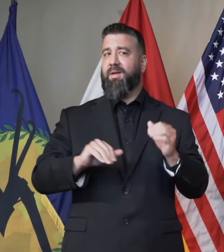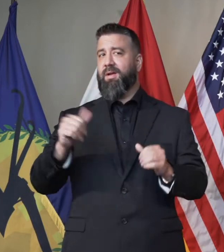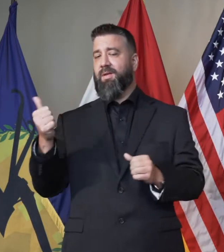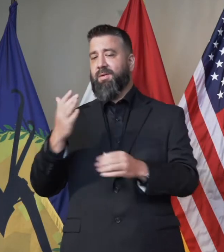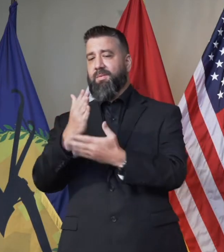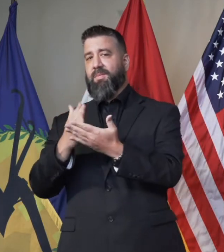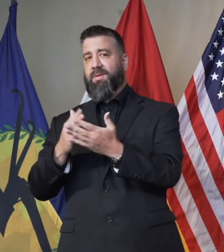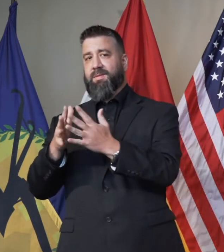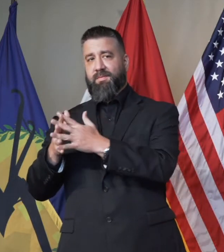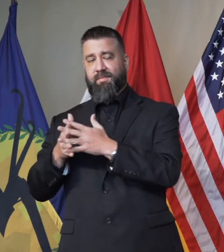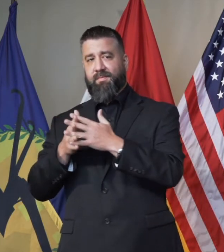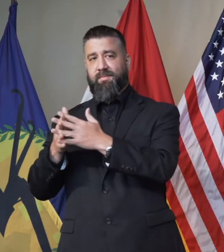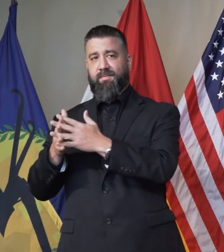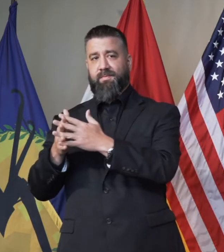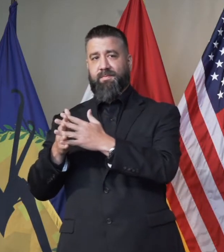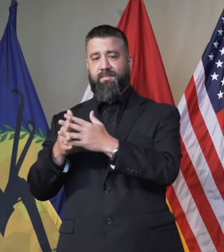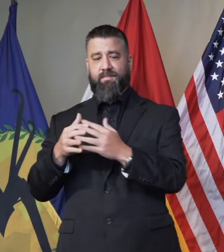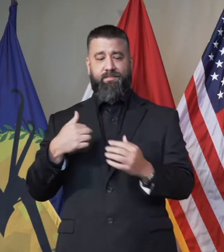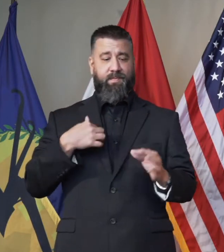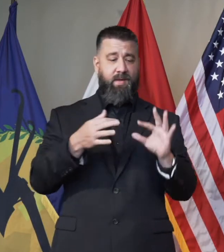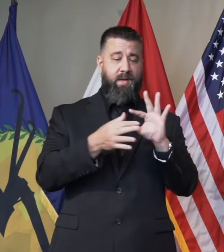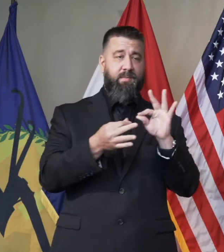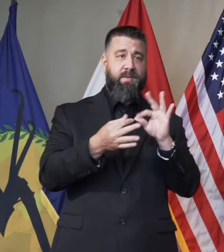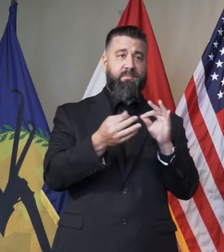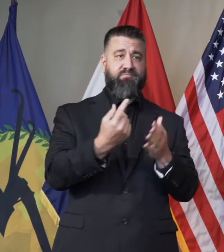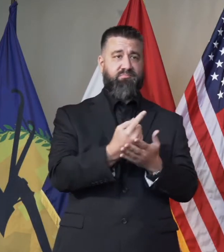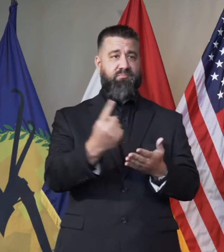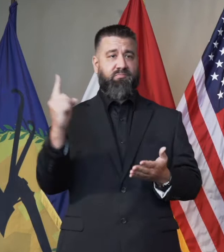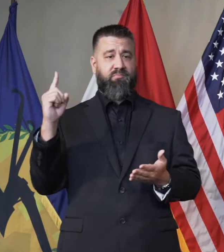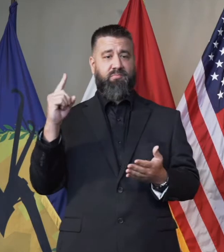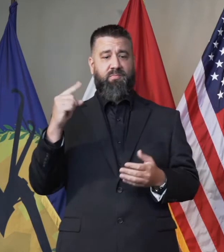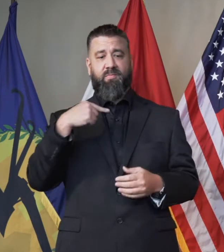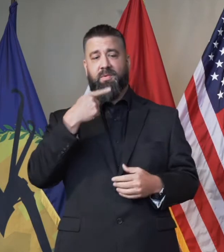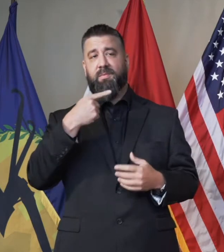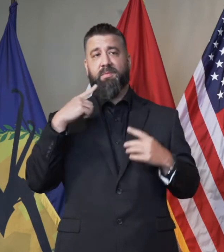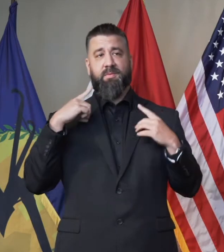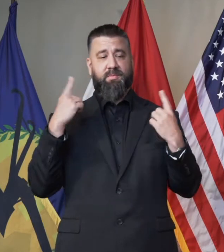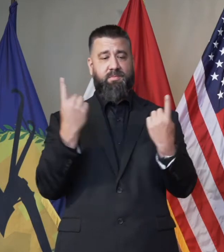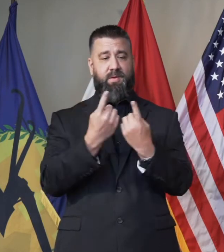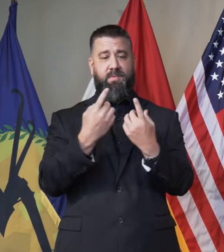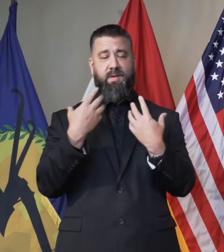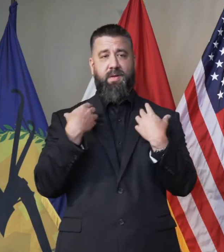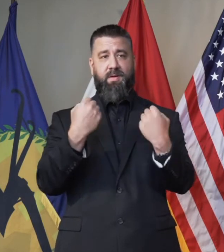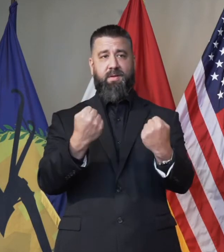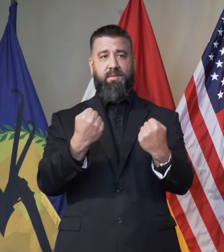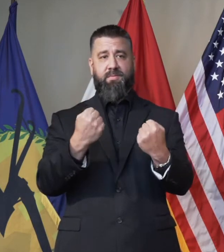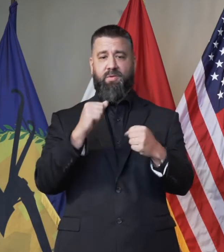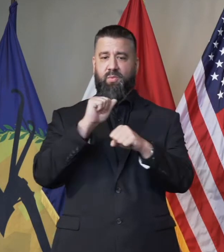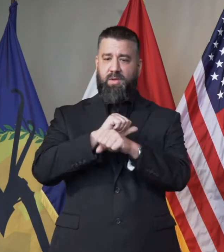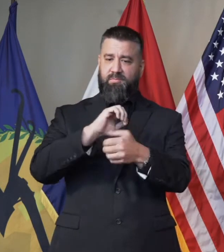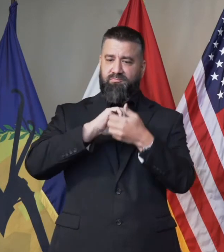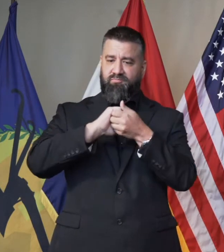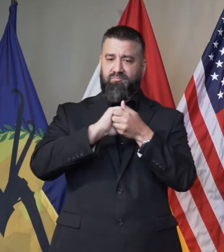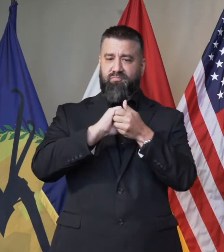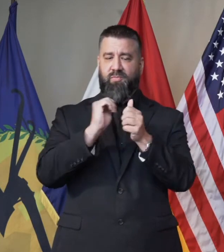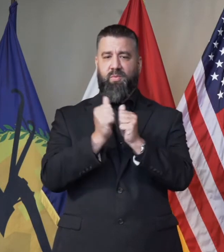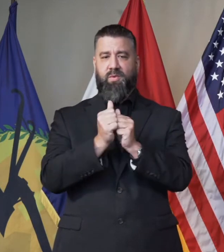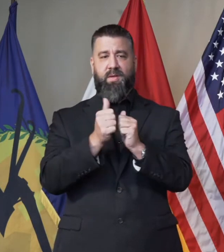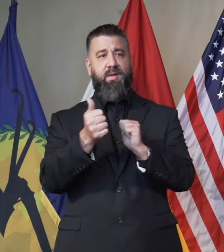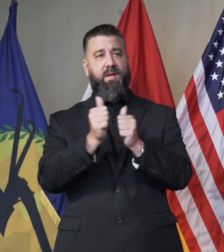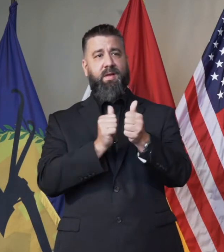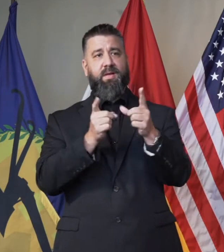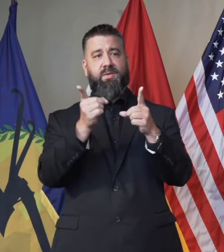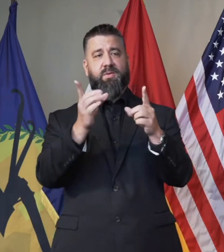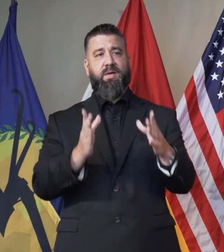As I mentioned a week ago, the Department of Public Health has been working diligently with athletic directors and other stakeholders in youth sports to